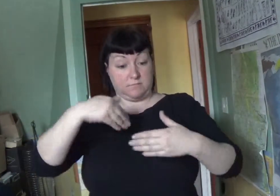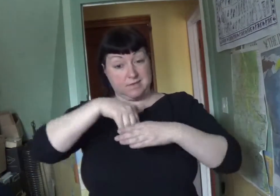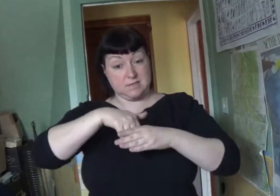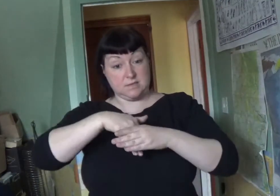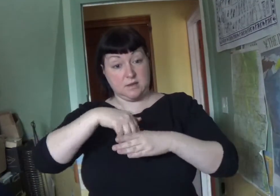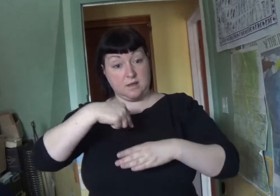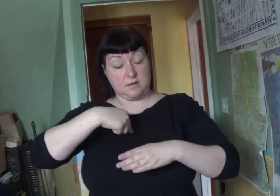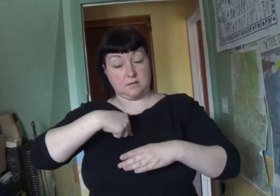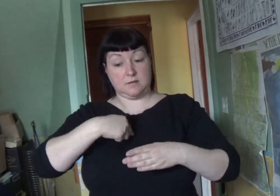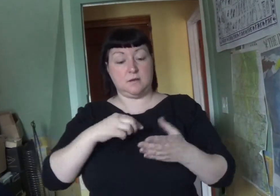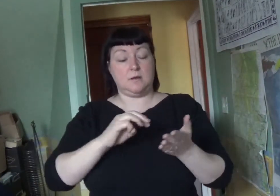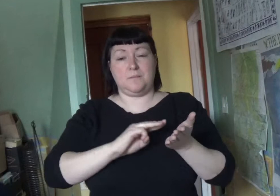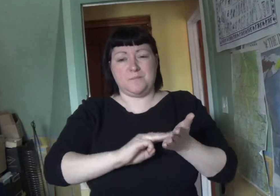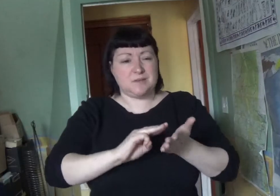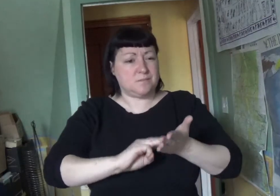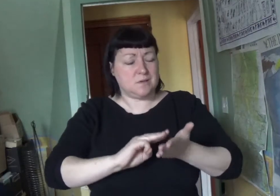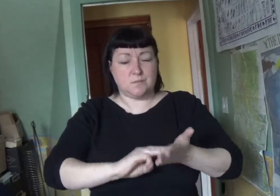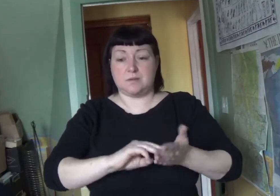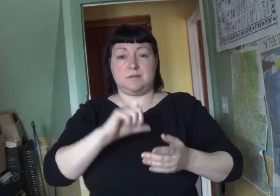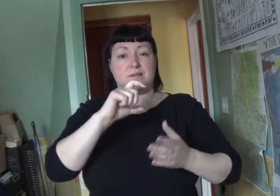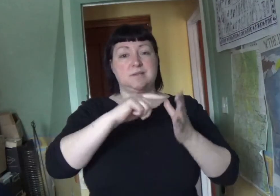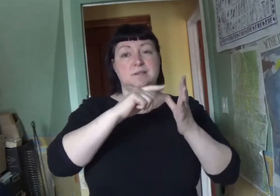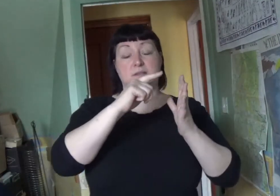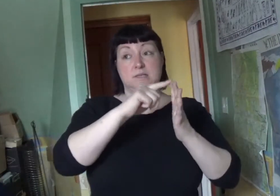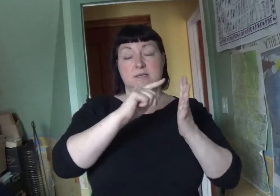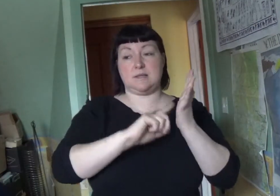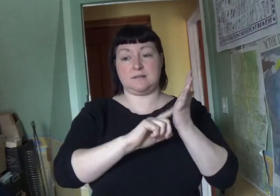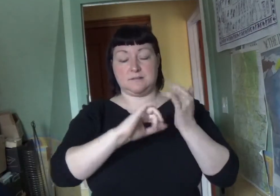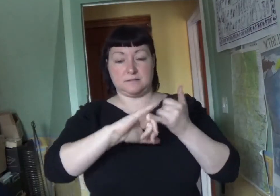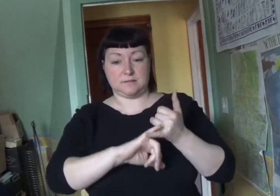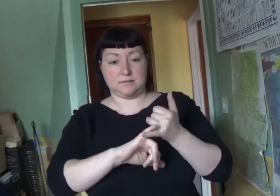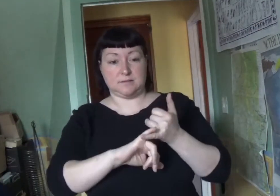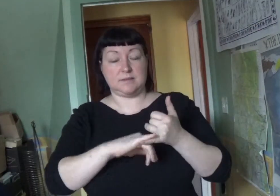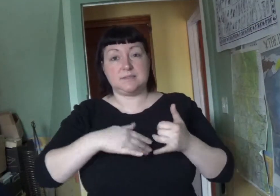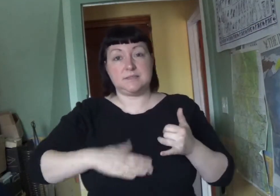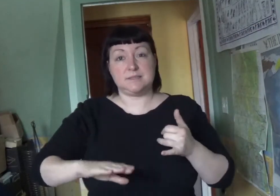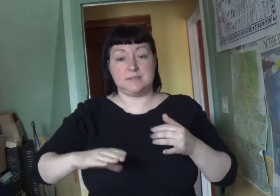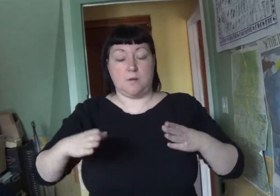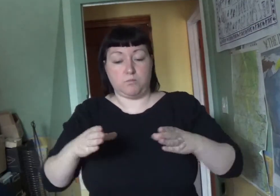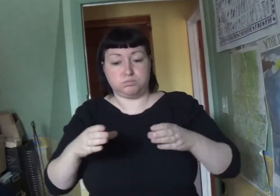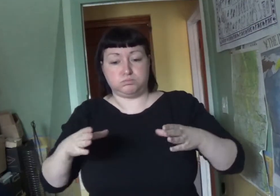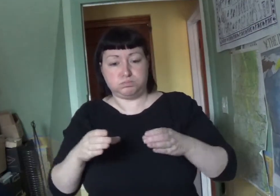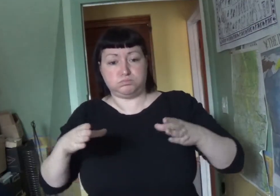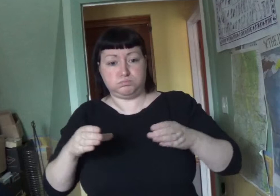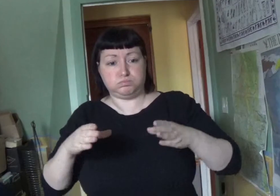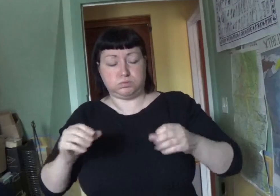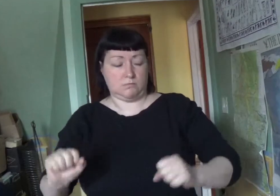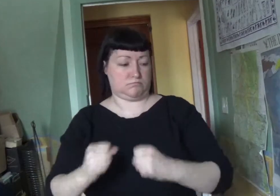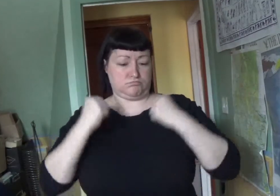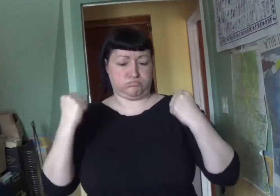pretty powerful pump, right? Something that's going to be able to pull in all the blood from the body and then push it back out. And